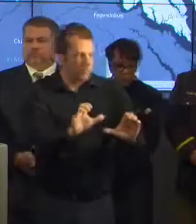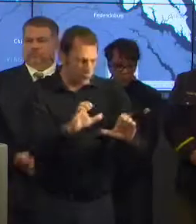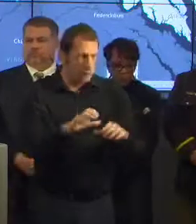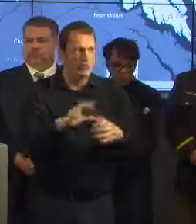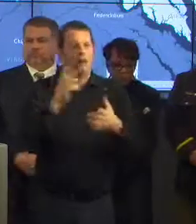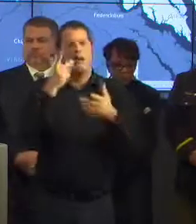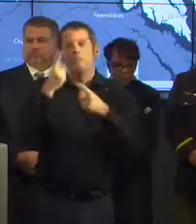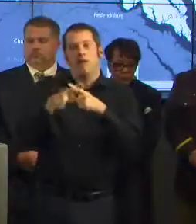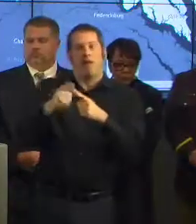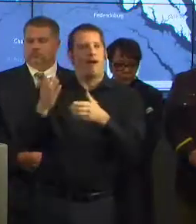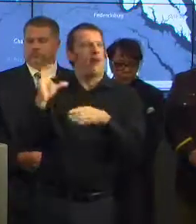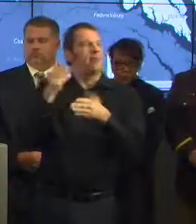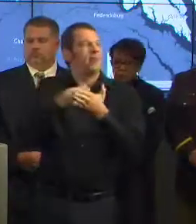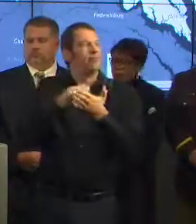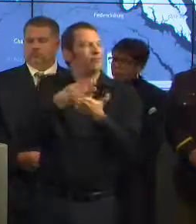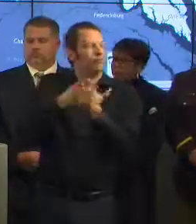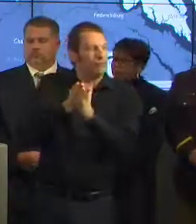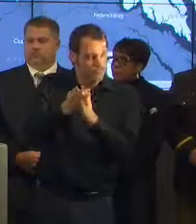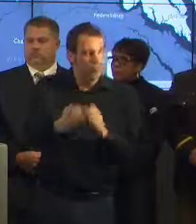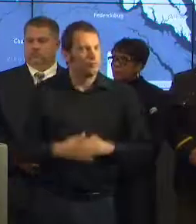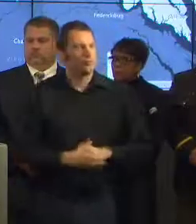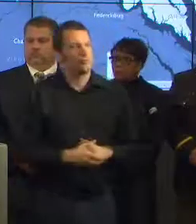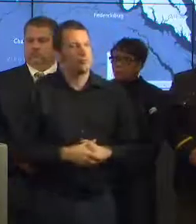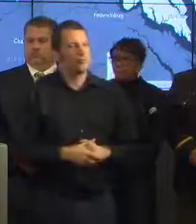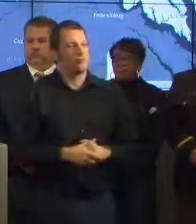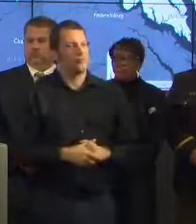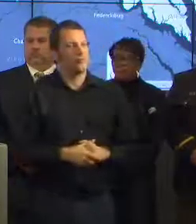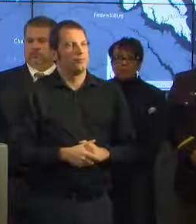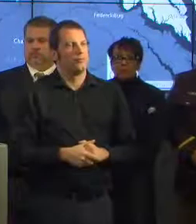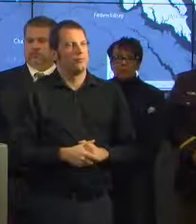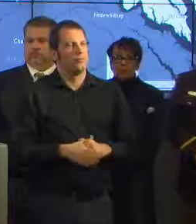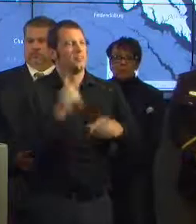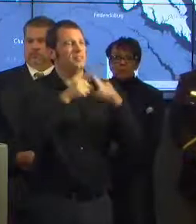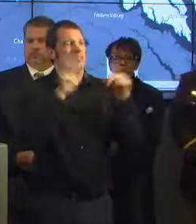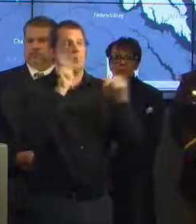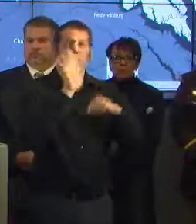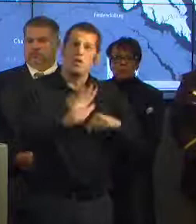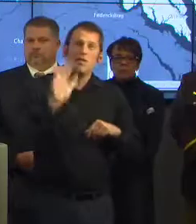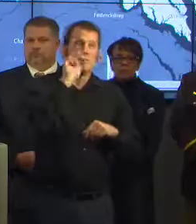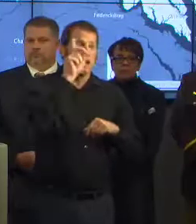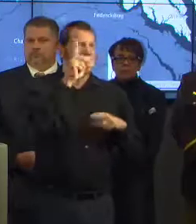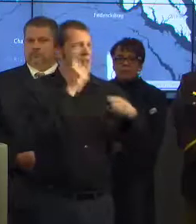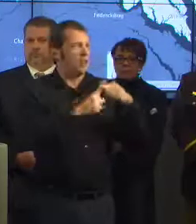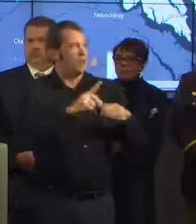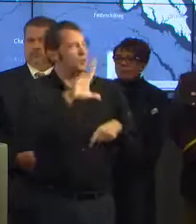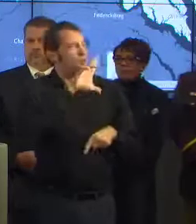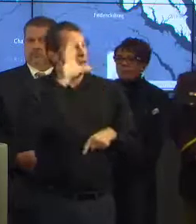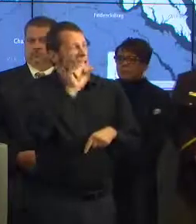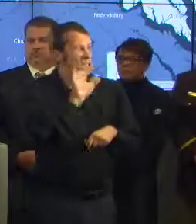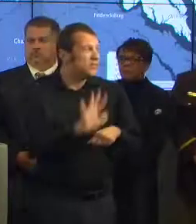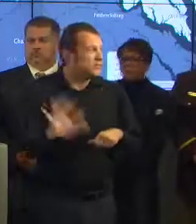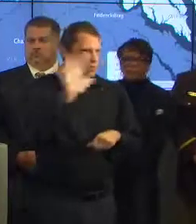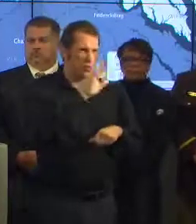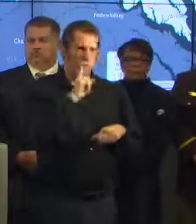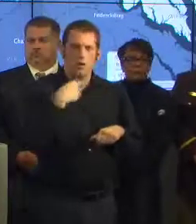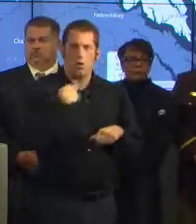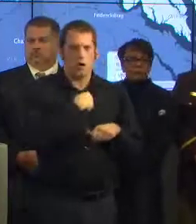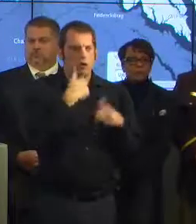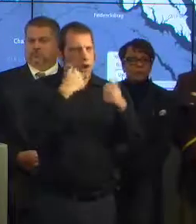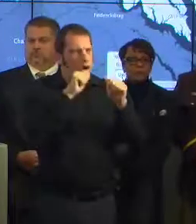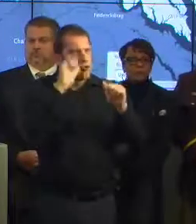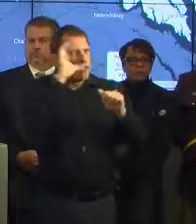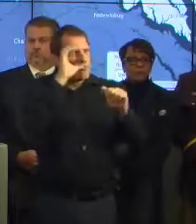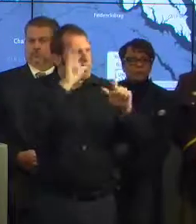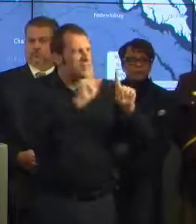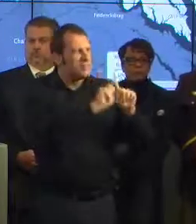all across Maryland, and across our country for that matter, are looking for answers when it comes to this heroin and